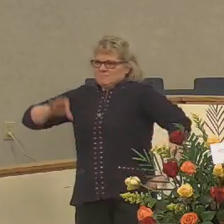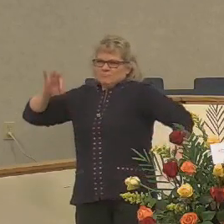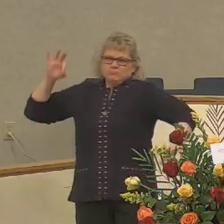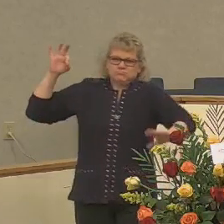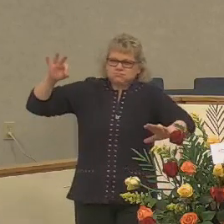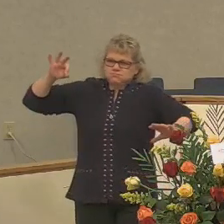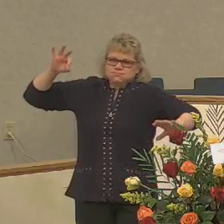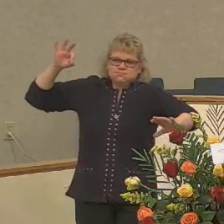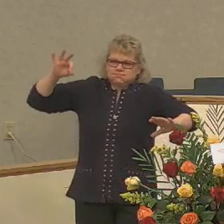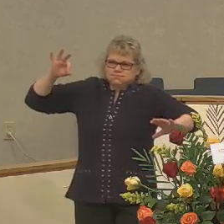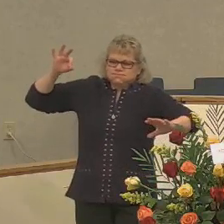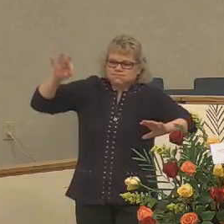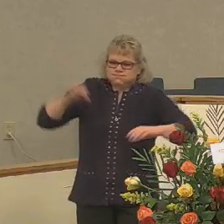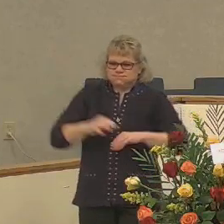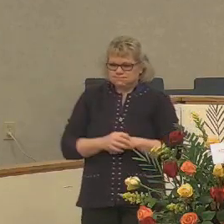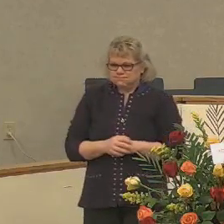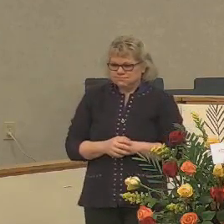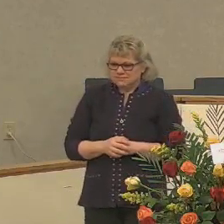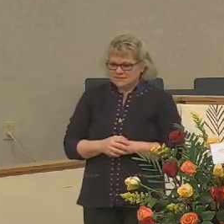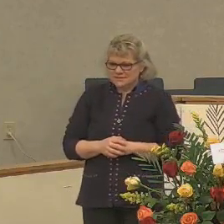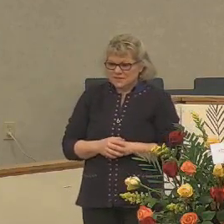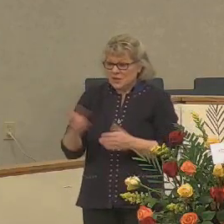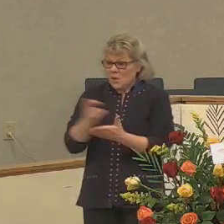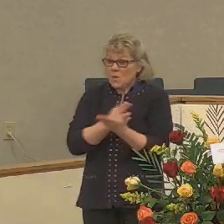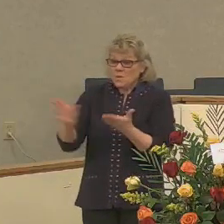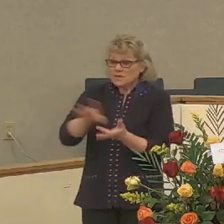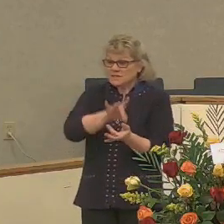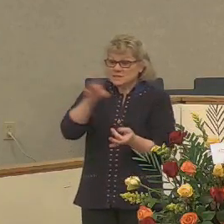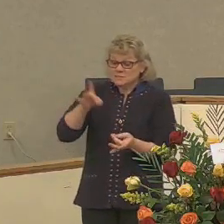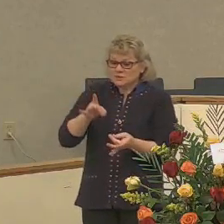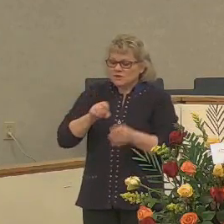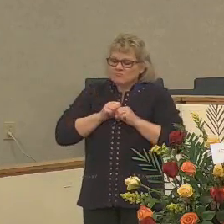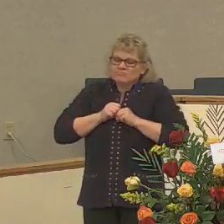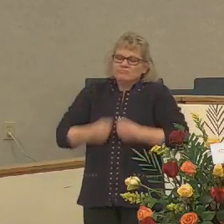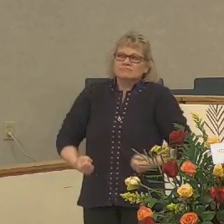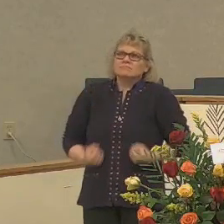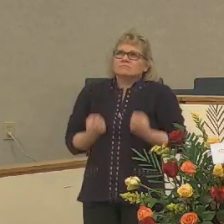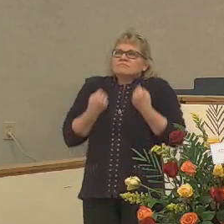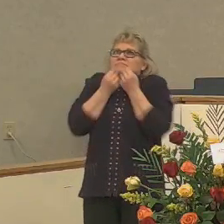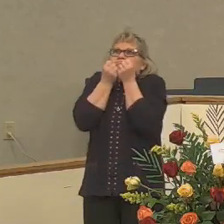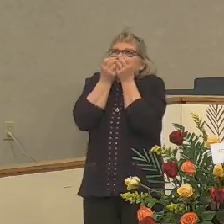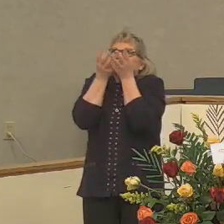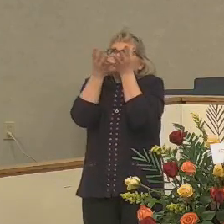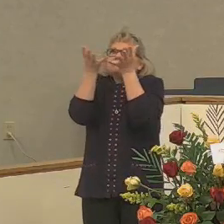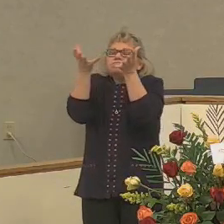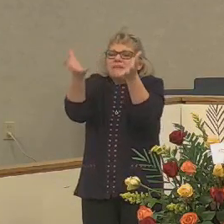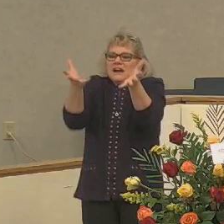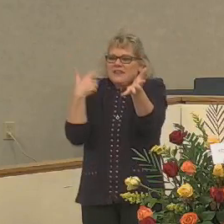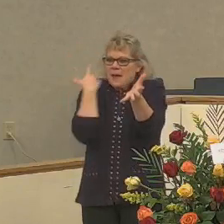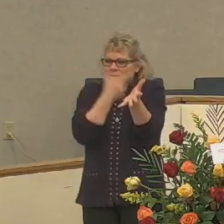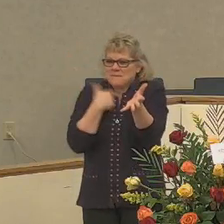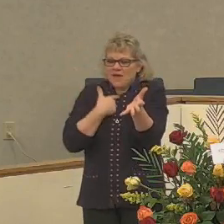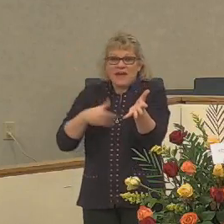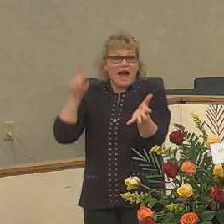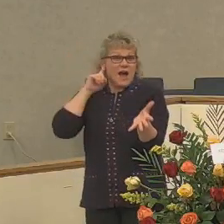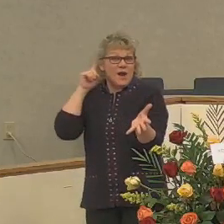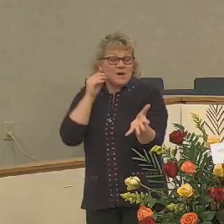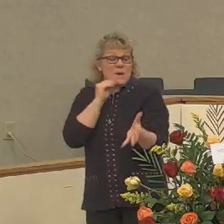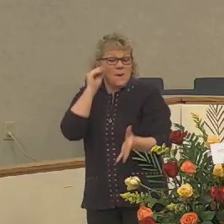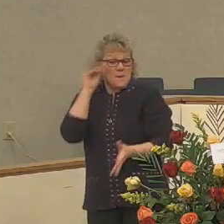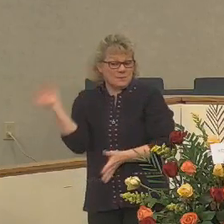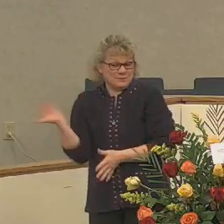happen. And the Holy Spirit of God flowed through that man's mouth, that mouth that I heard at home,